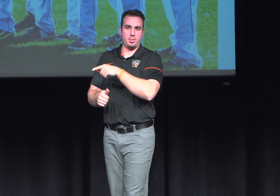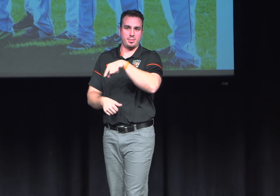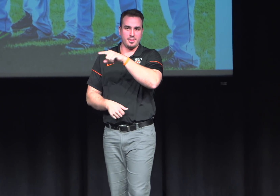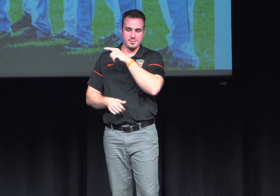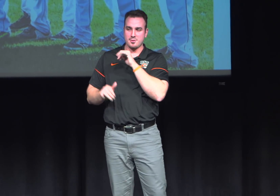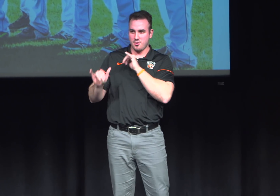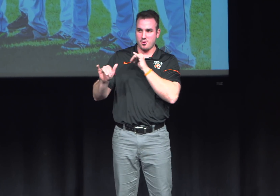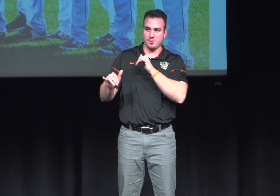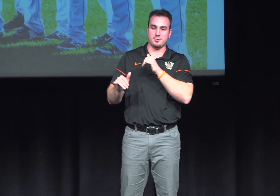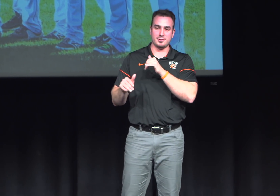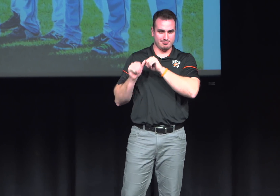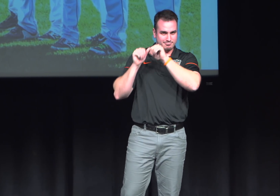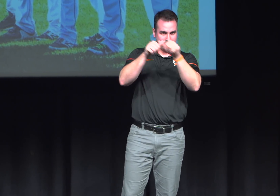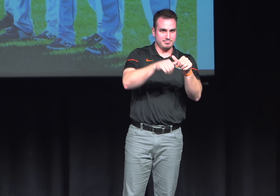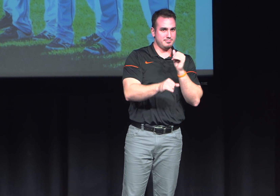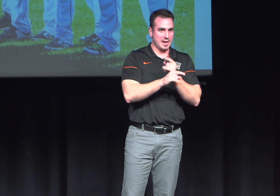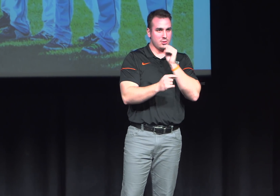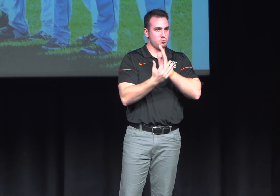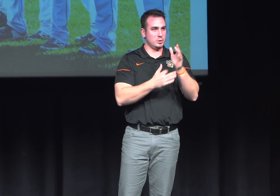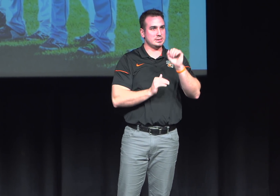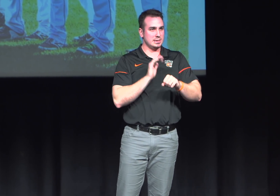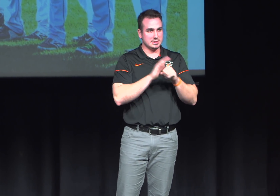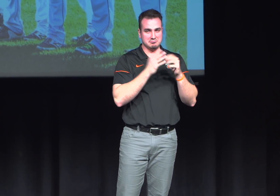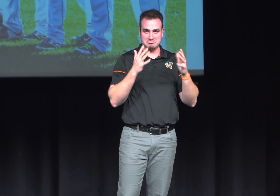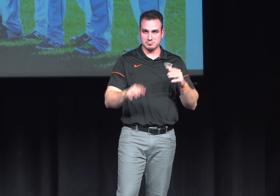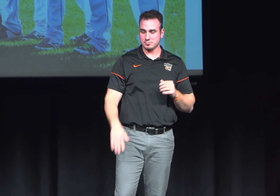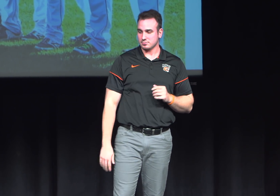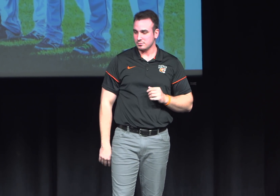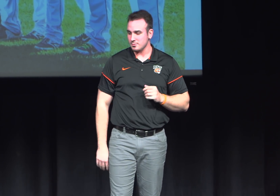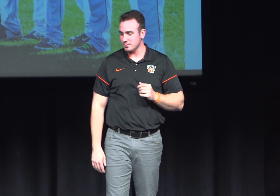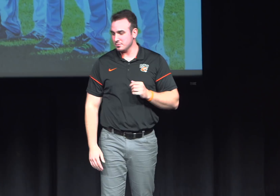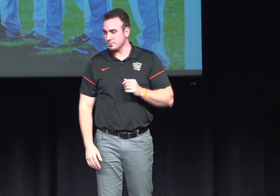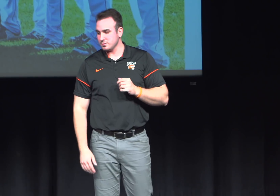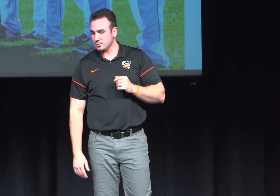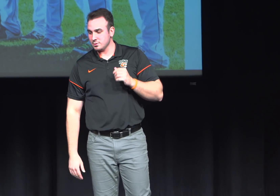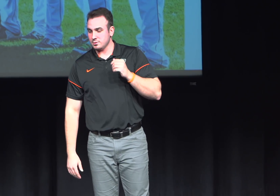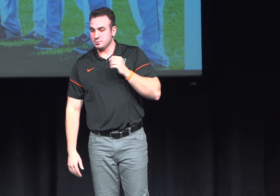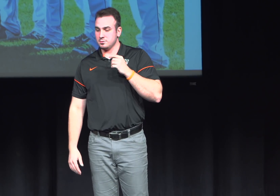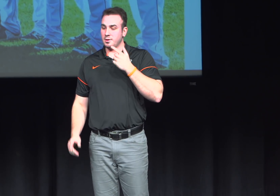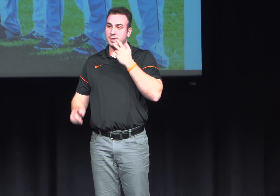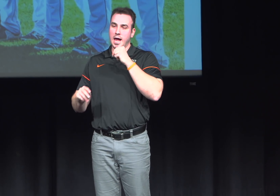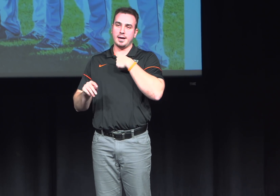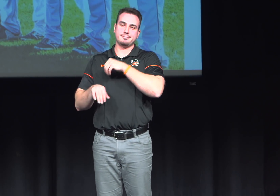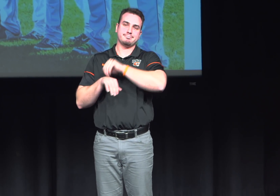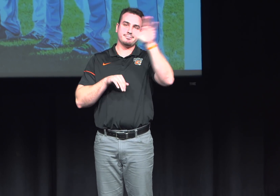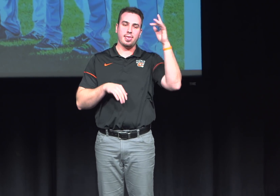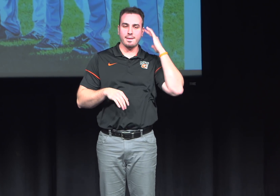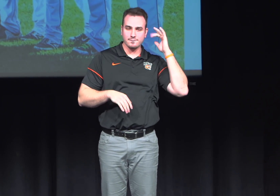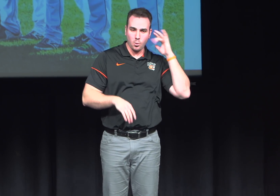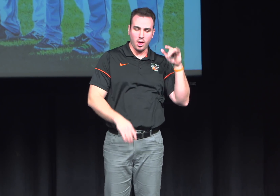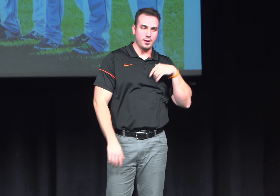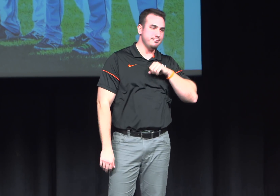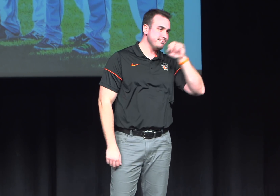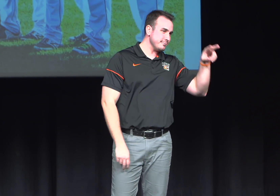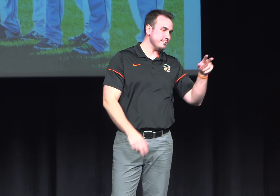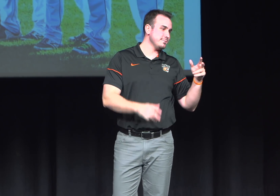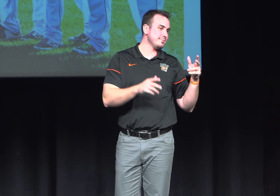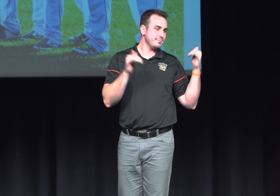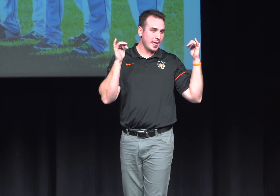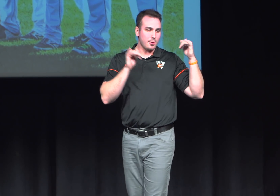to really follow them around and learn from that. So I made it through the season. Next, I flew out to California. I played 1 month in